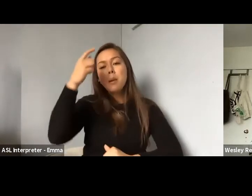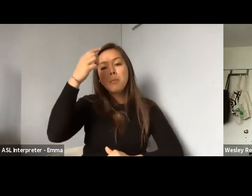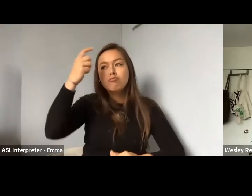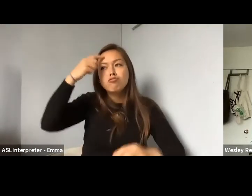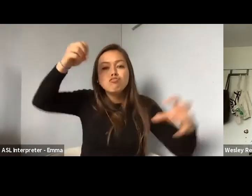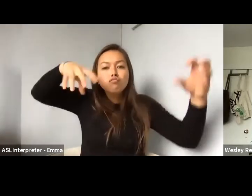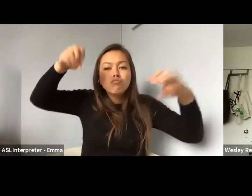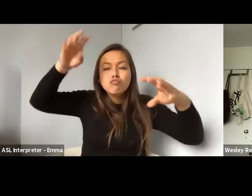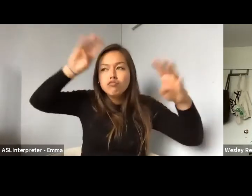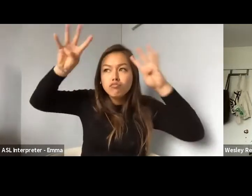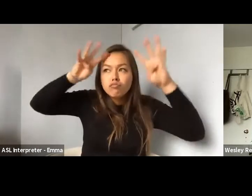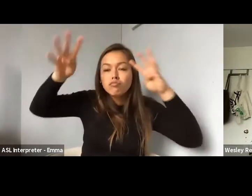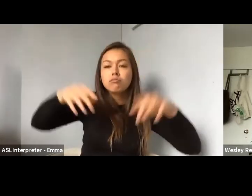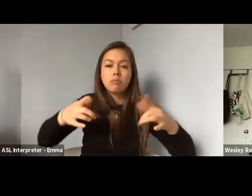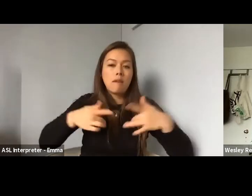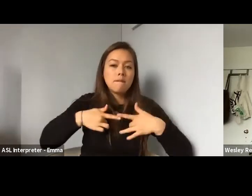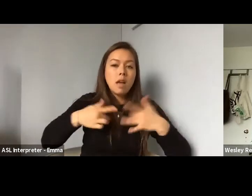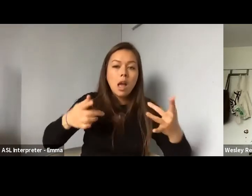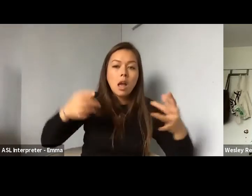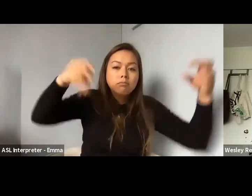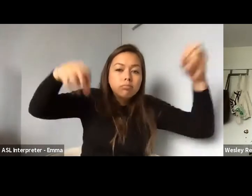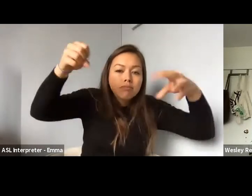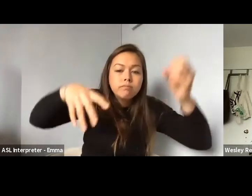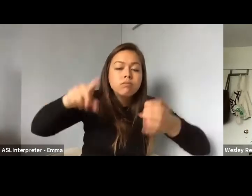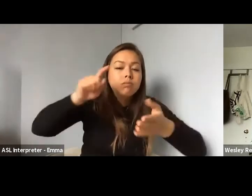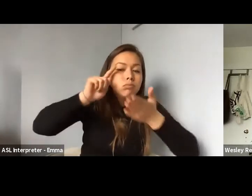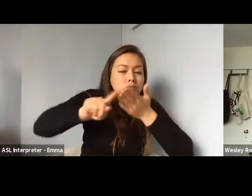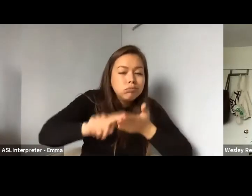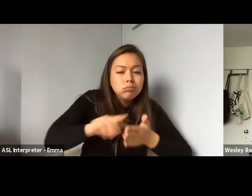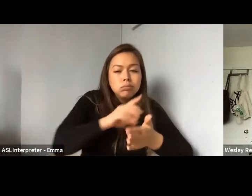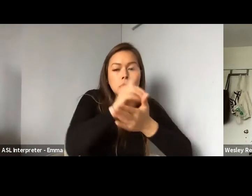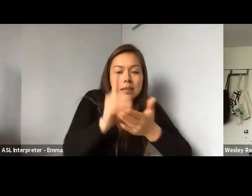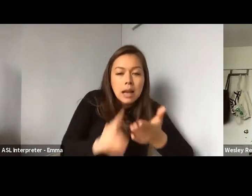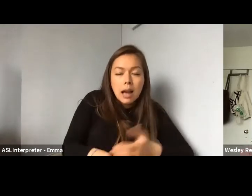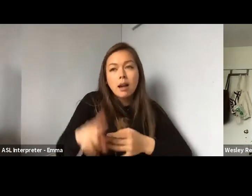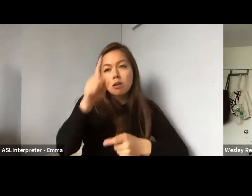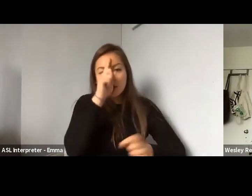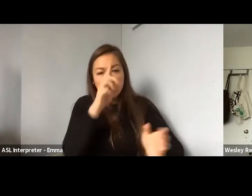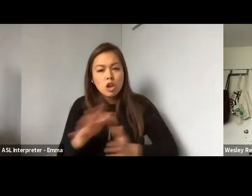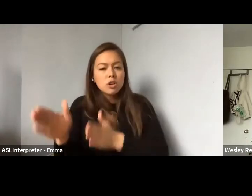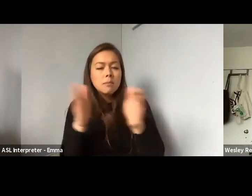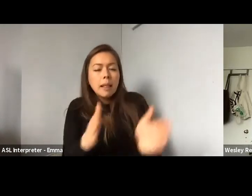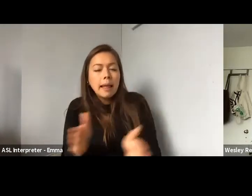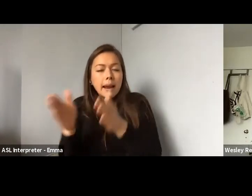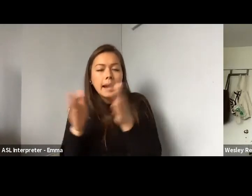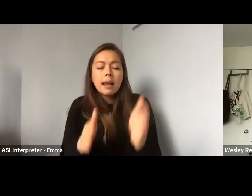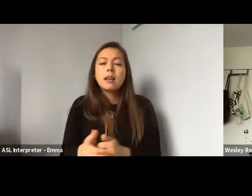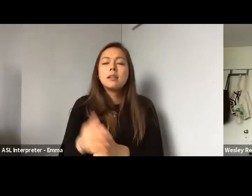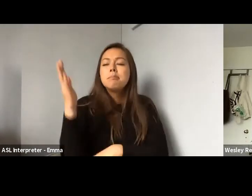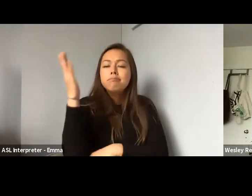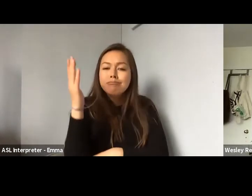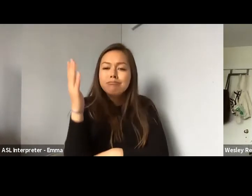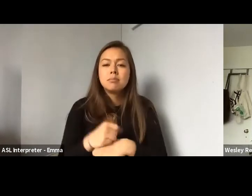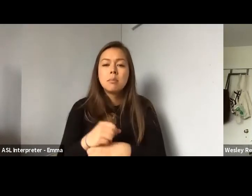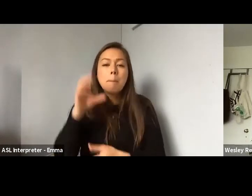event workflows, research and design, strategy and planning, and obviously presentations, mapping,